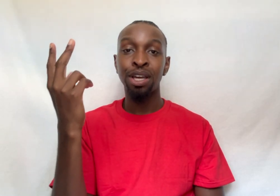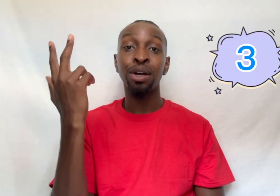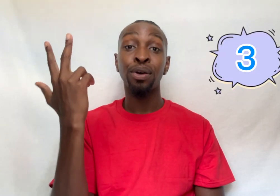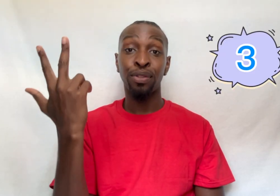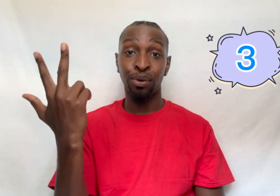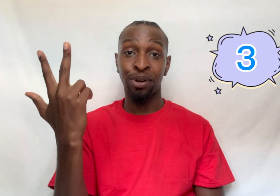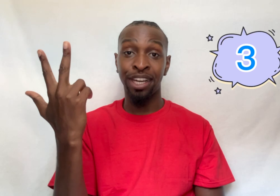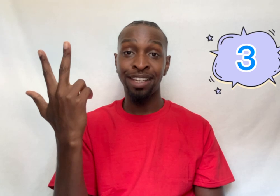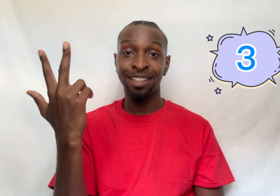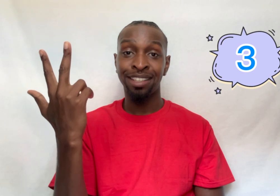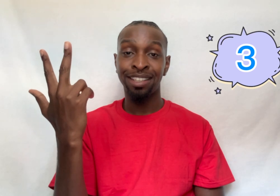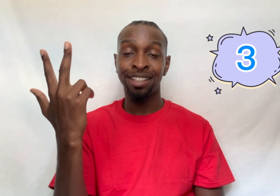3,